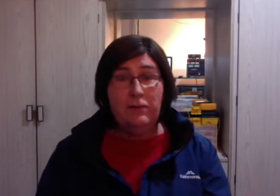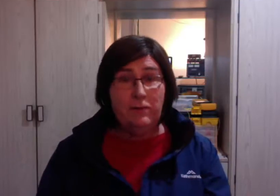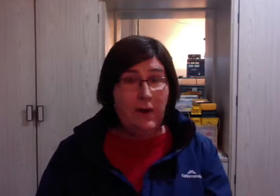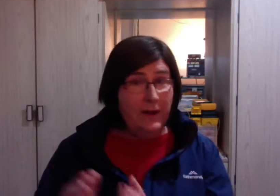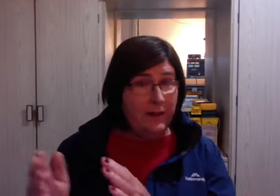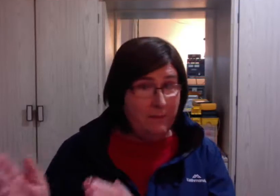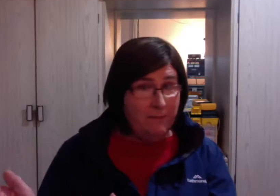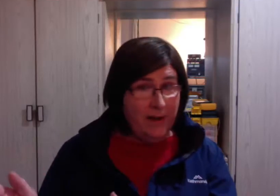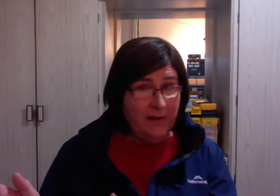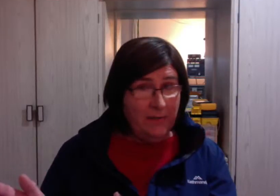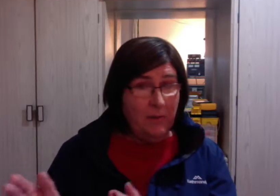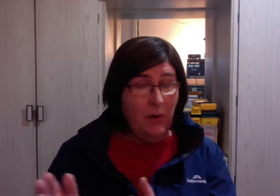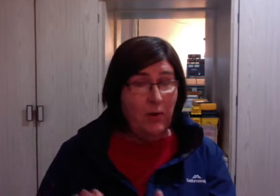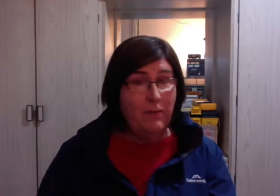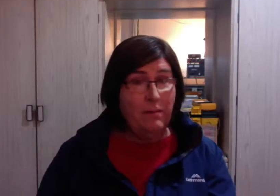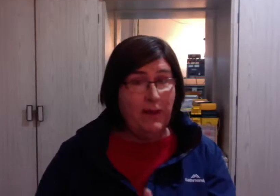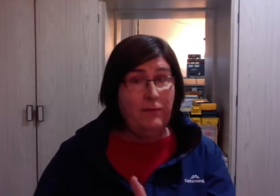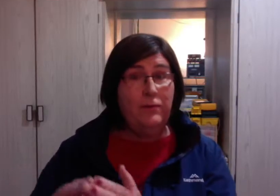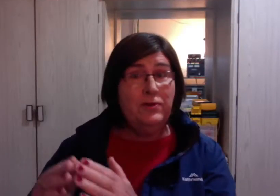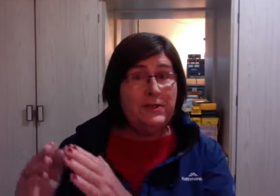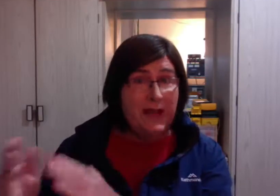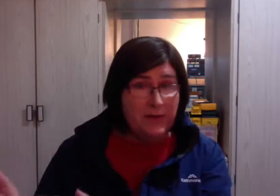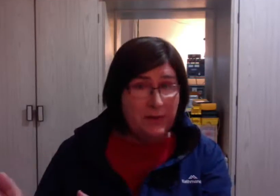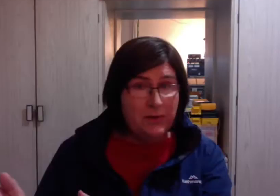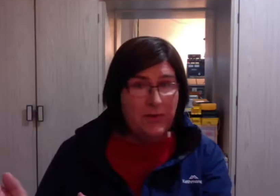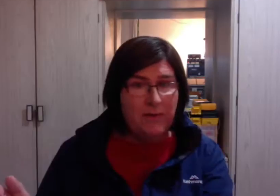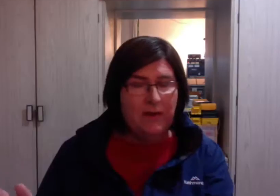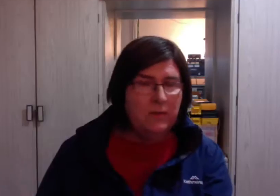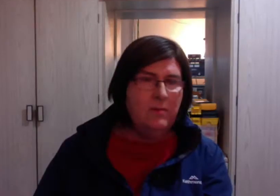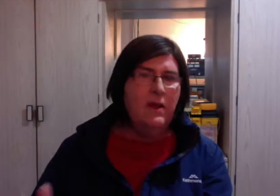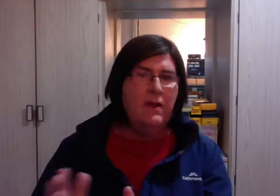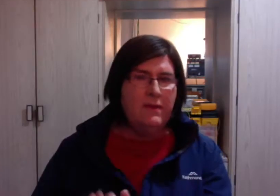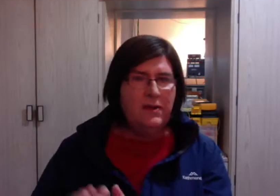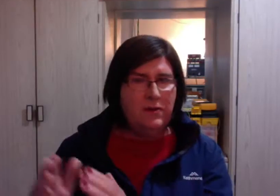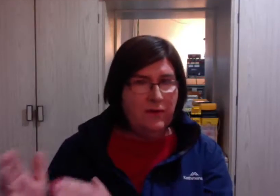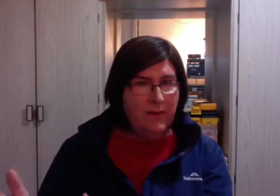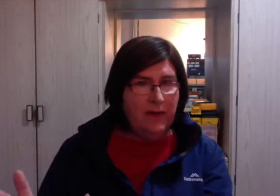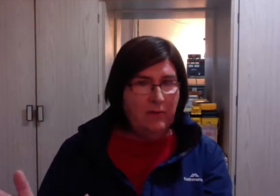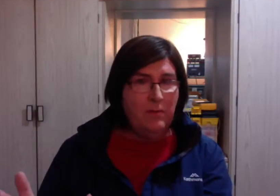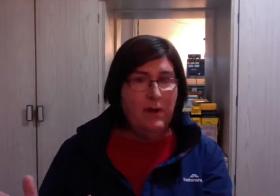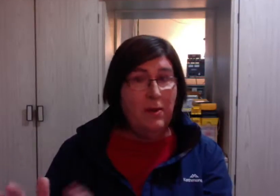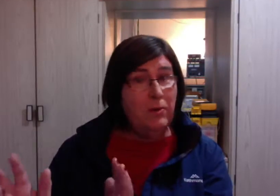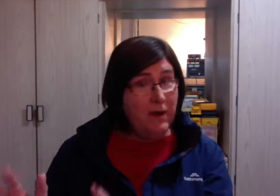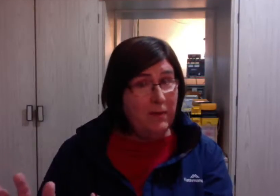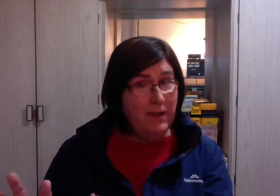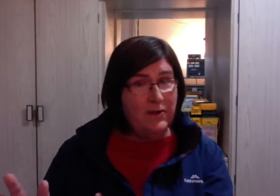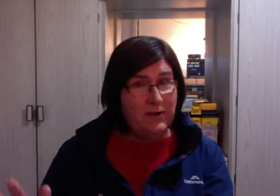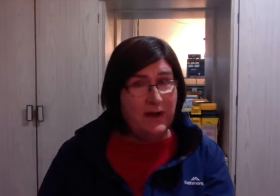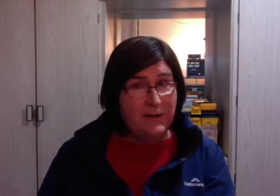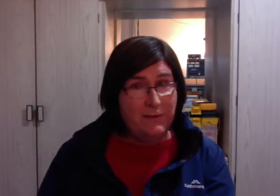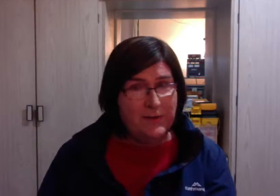you're right at the maximum, or the plus four takes you to the maximum, then you use the maximum, but I would recommend you get a different